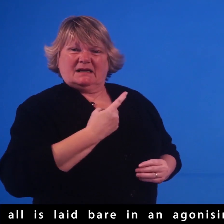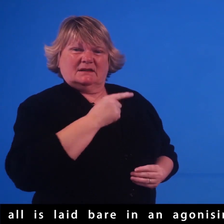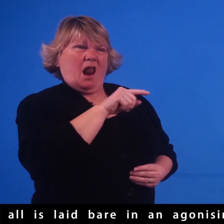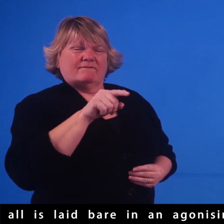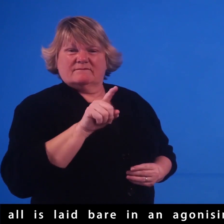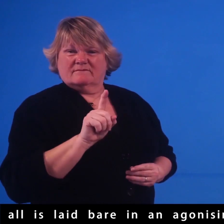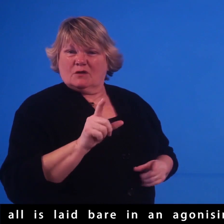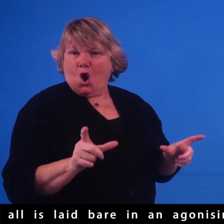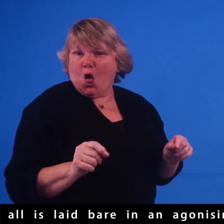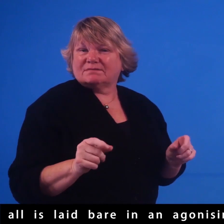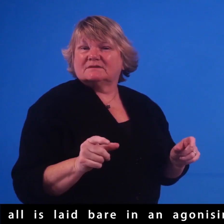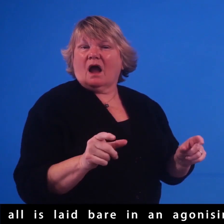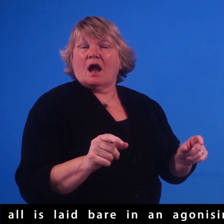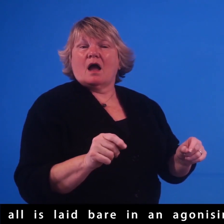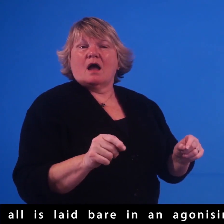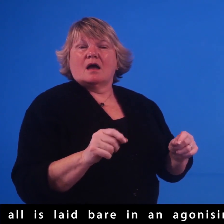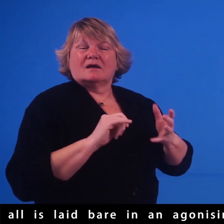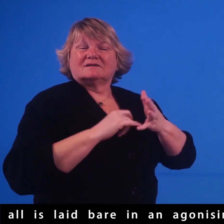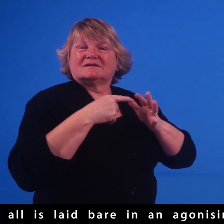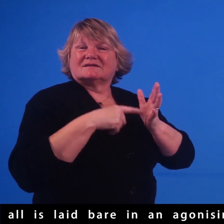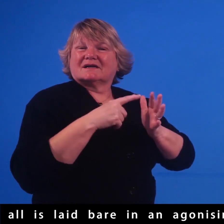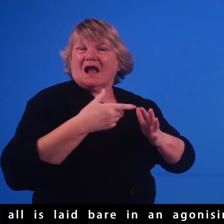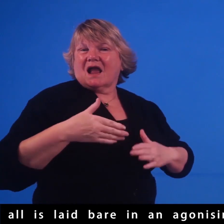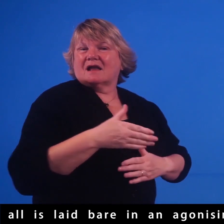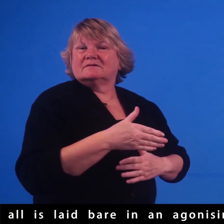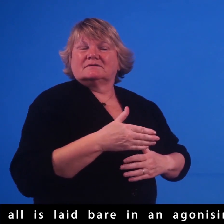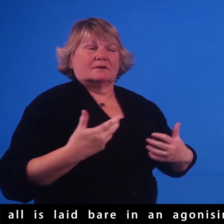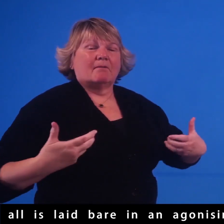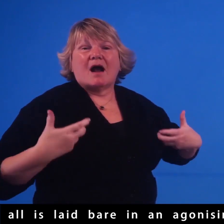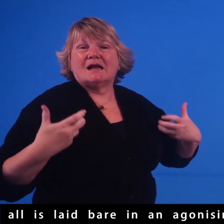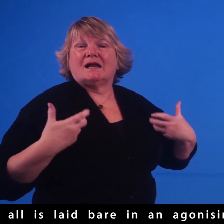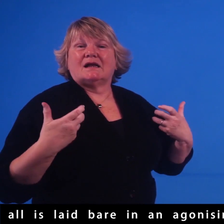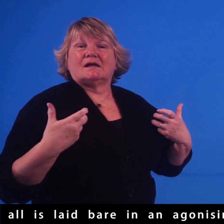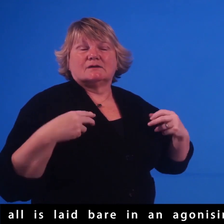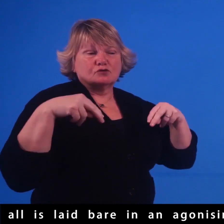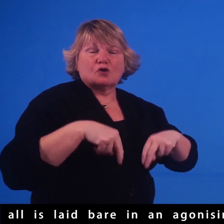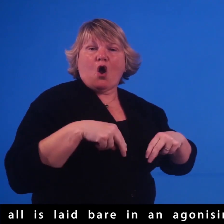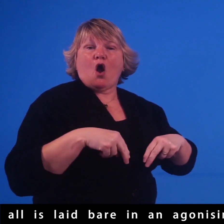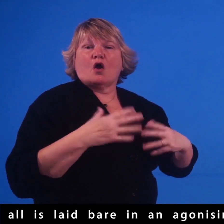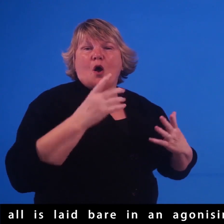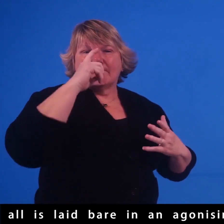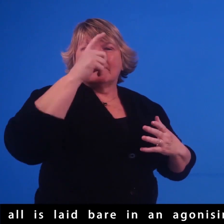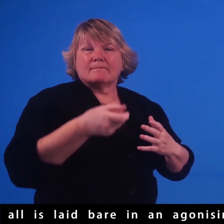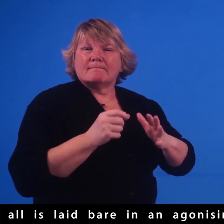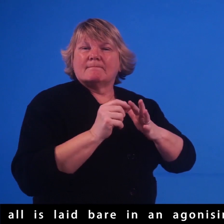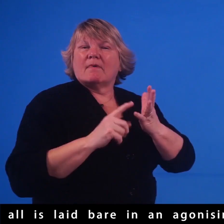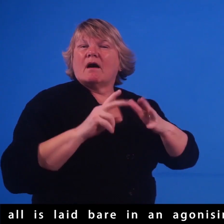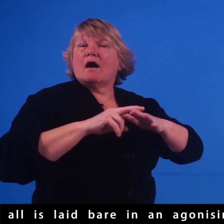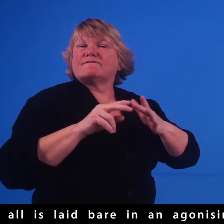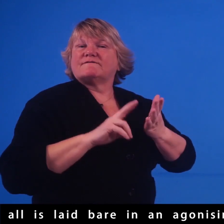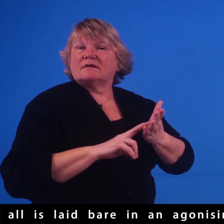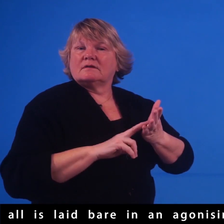as a lobster, skate, monkey, dog, or puffin,